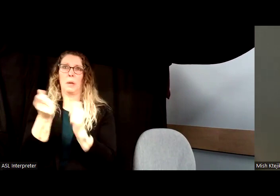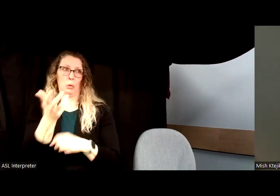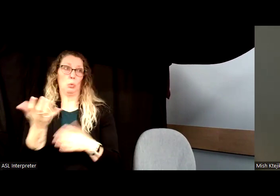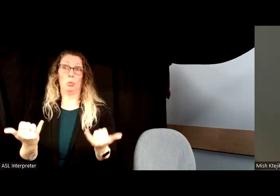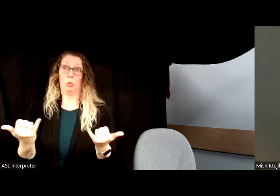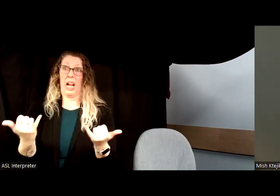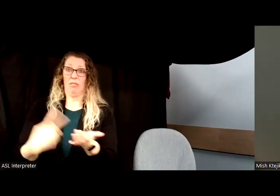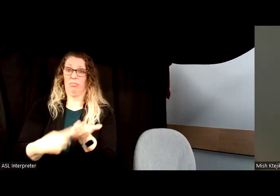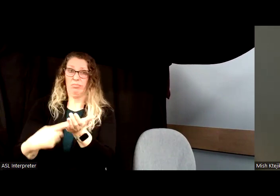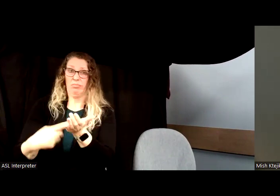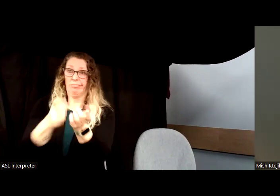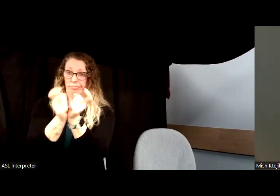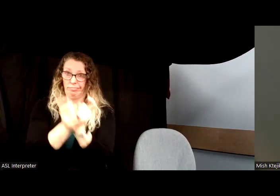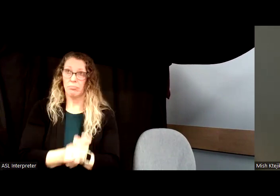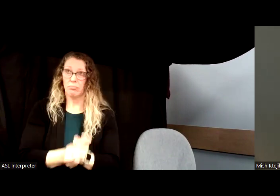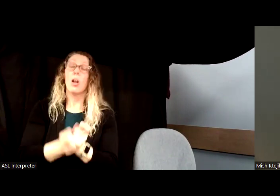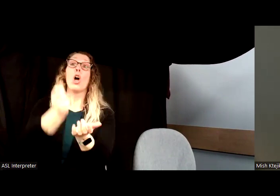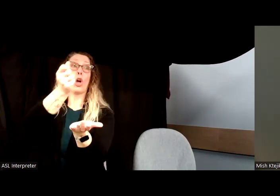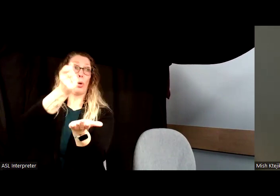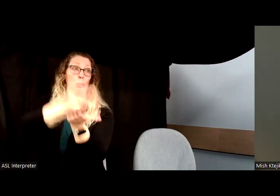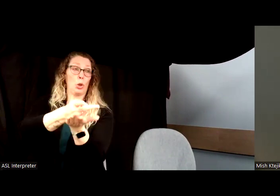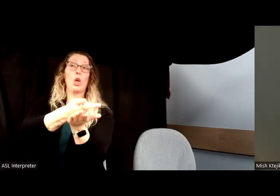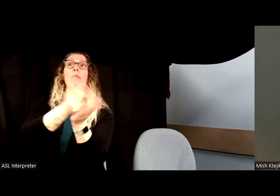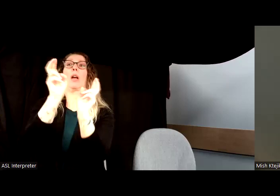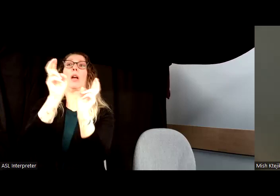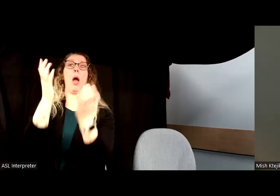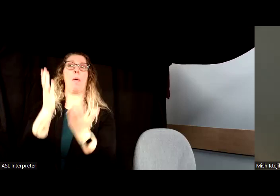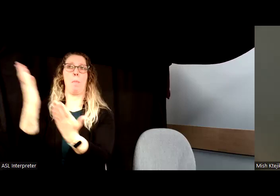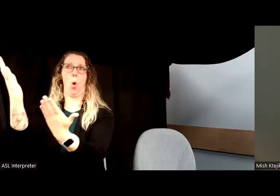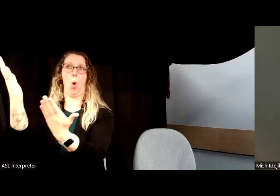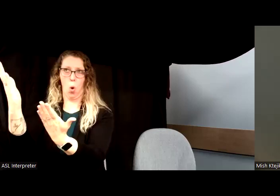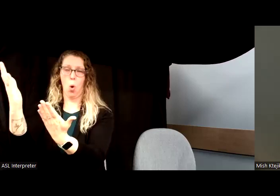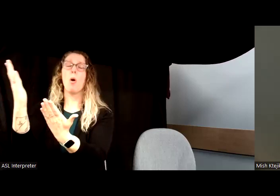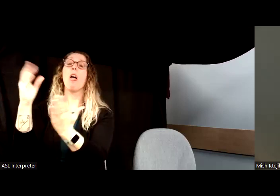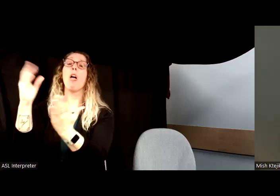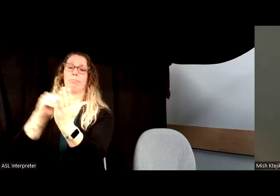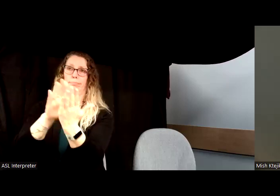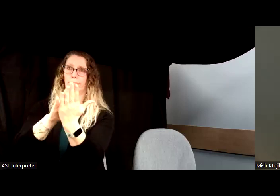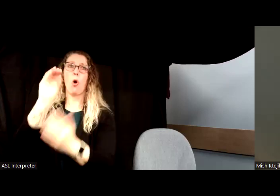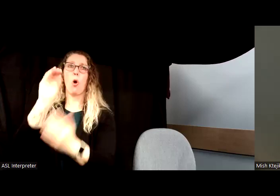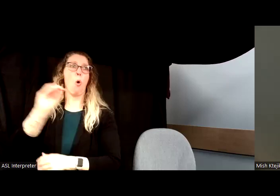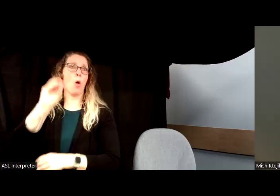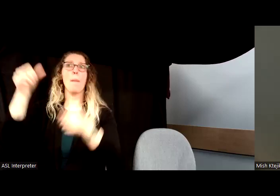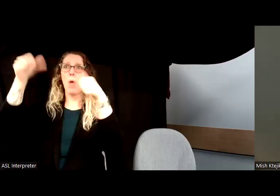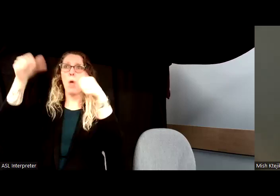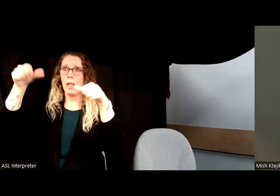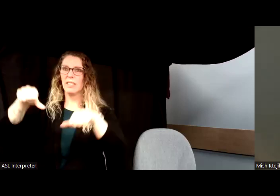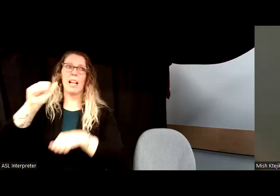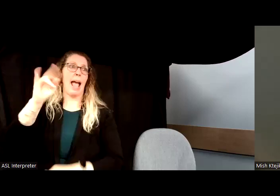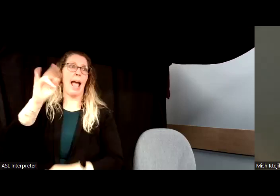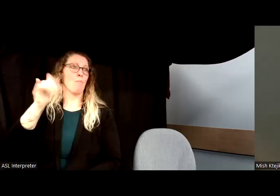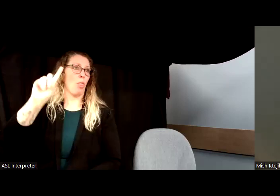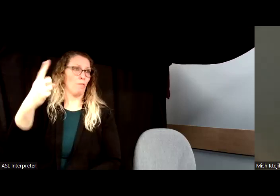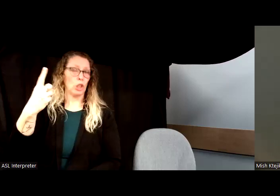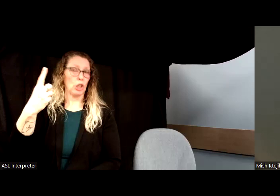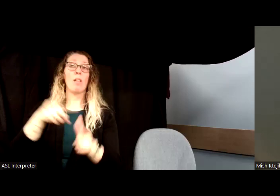today and approve them as proposed. And they would be in the Oregon Bulletin on the 1st of April, 28